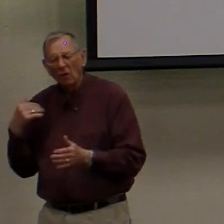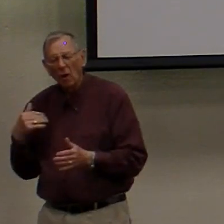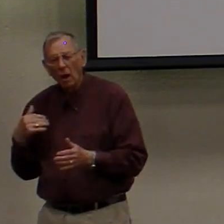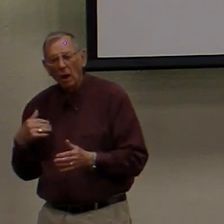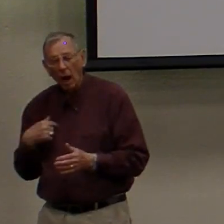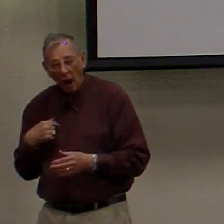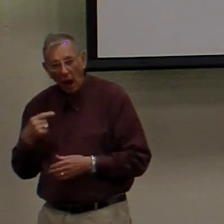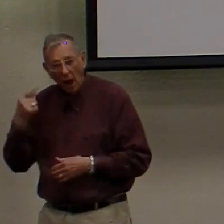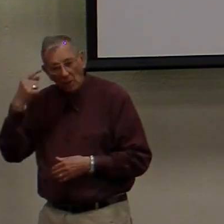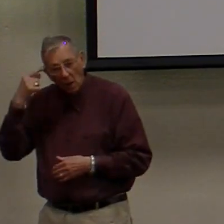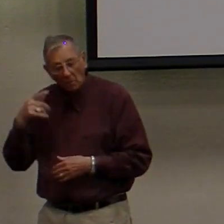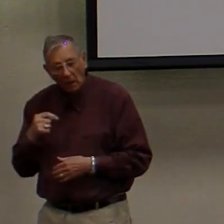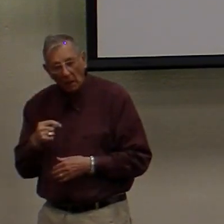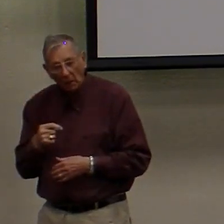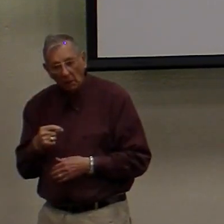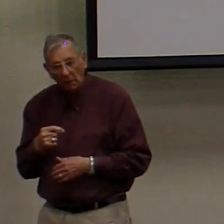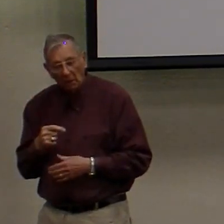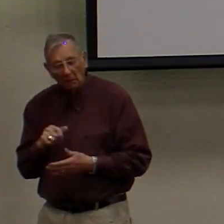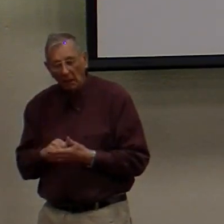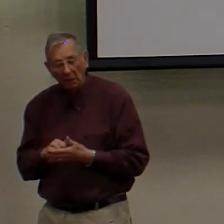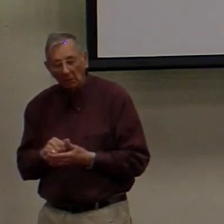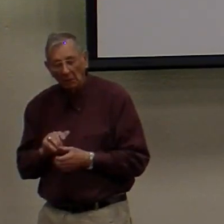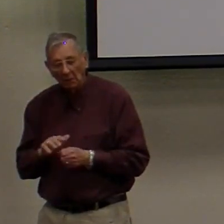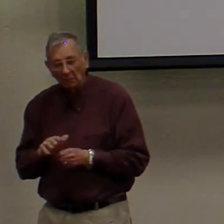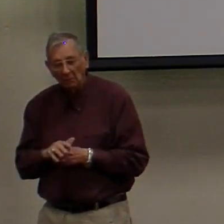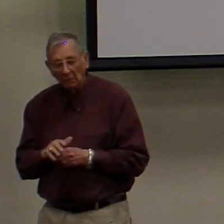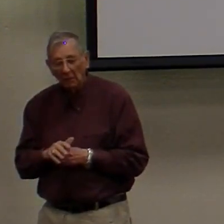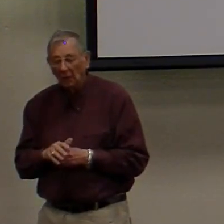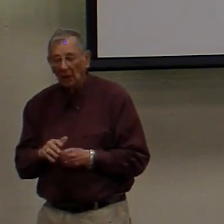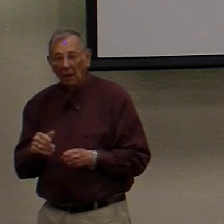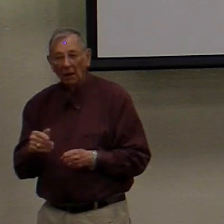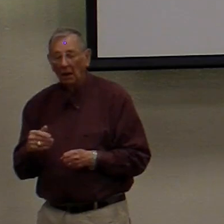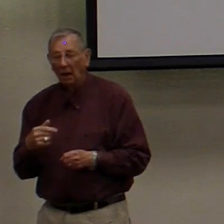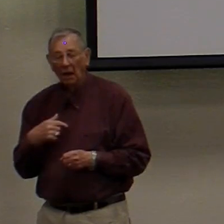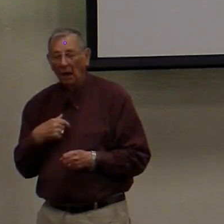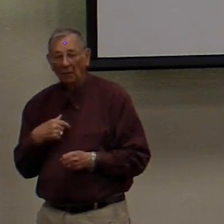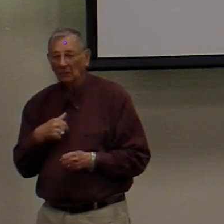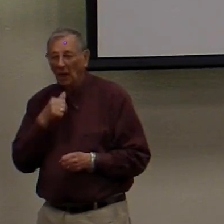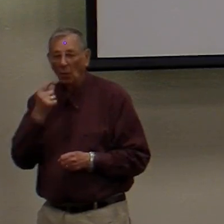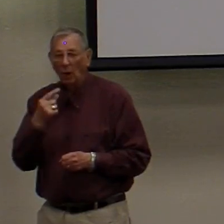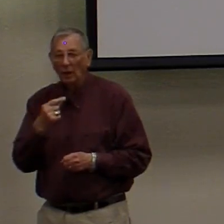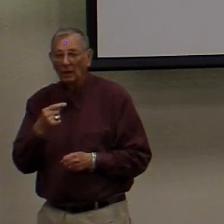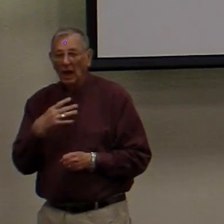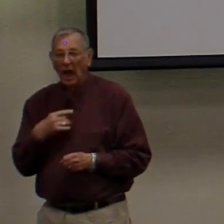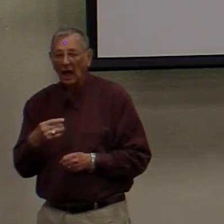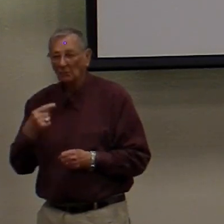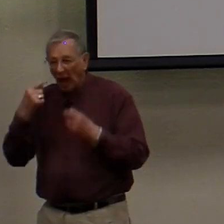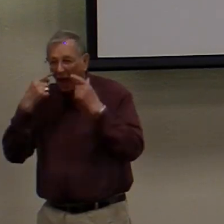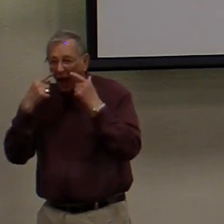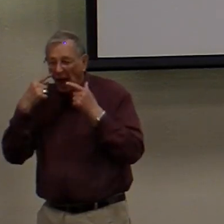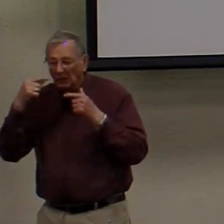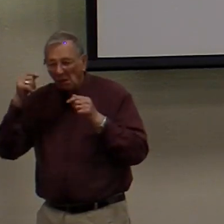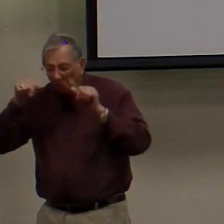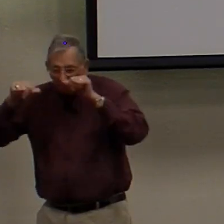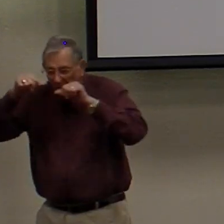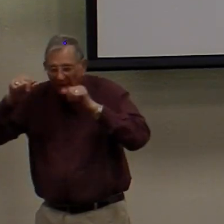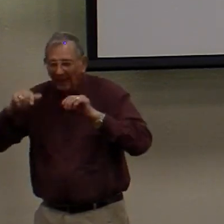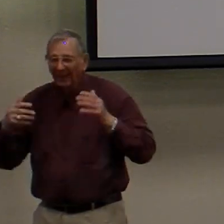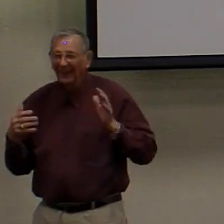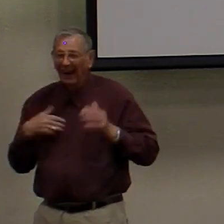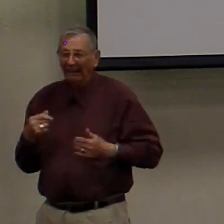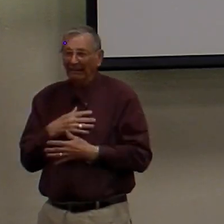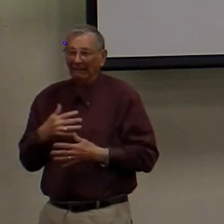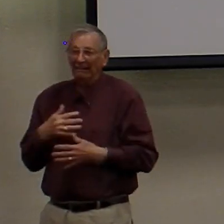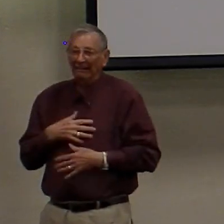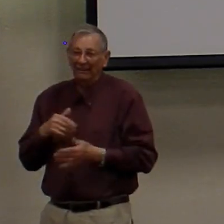I've thought about it, but that's as far as it's gone. I'm not really one that likes having my eyes messed with, so I was